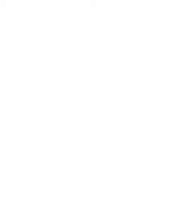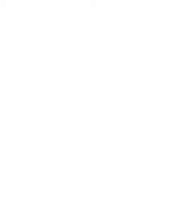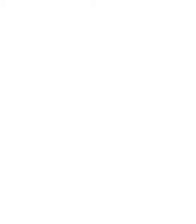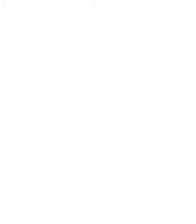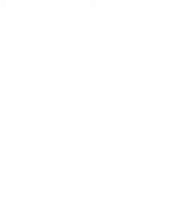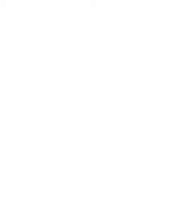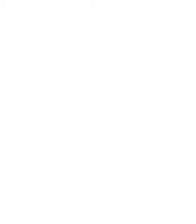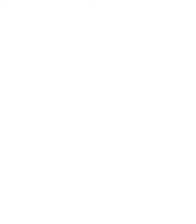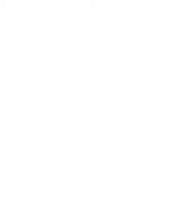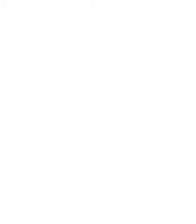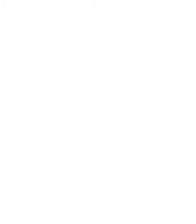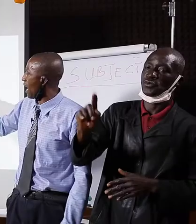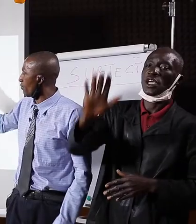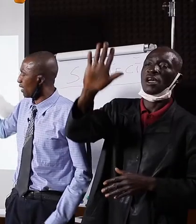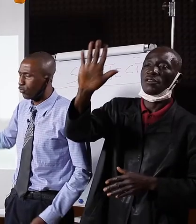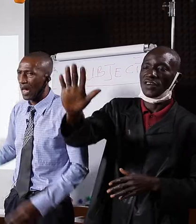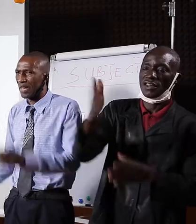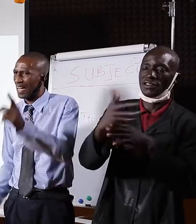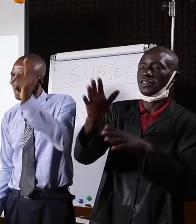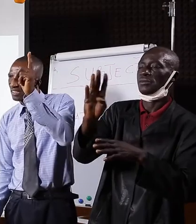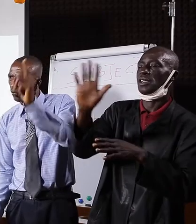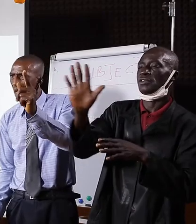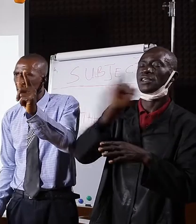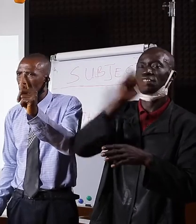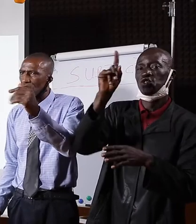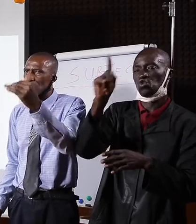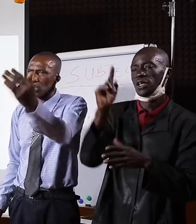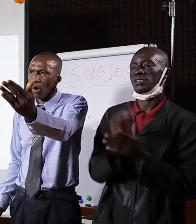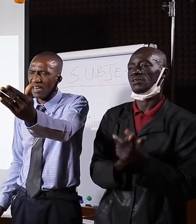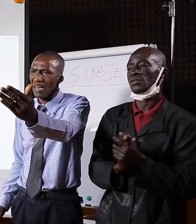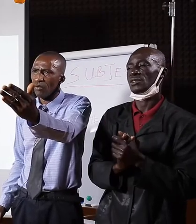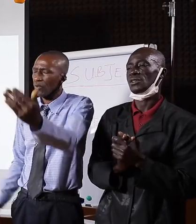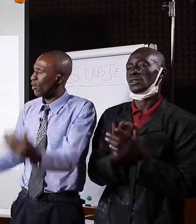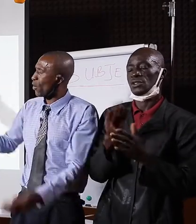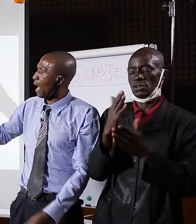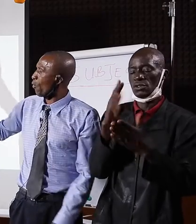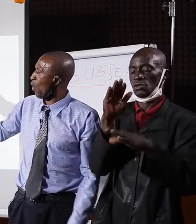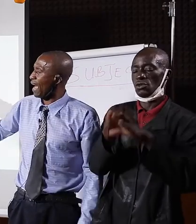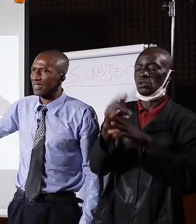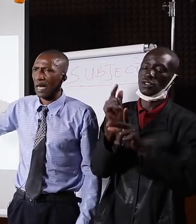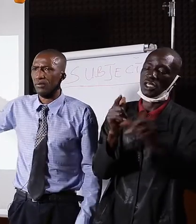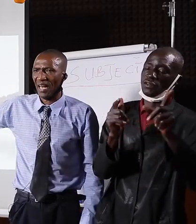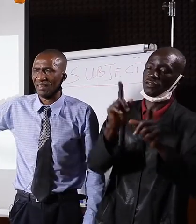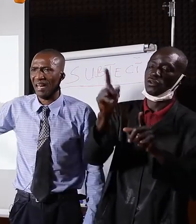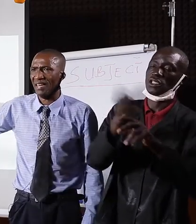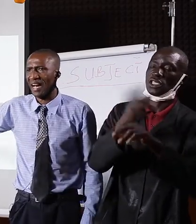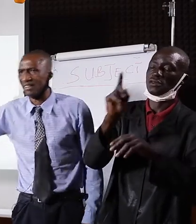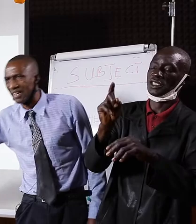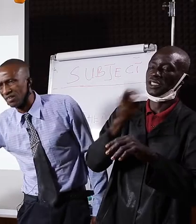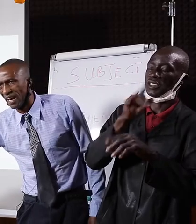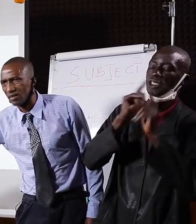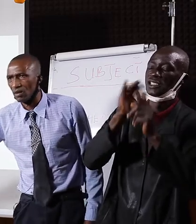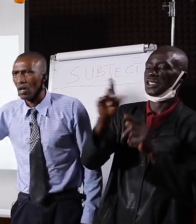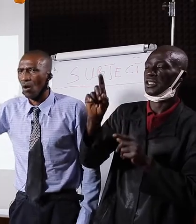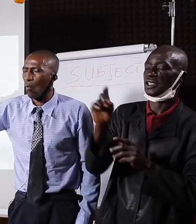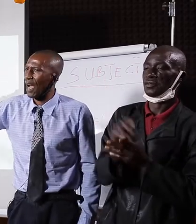answer is 1. 5 divided by 5, the answer is 1. So on the left, you have 1 times x, and the answer